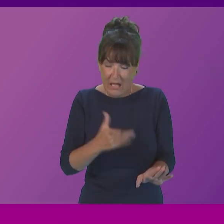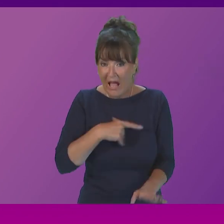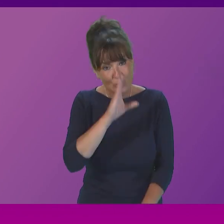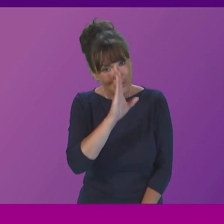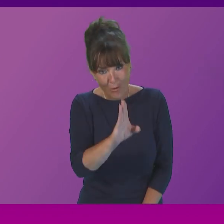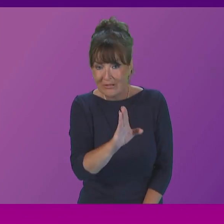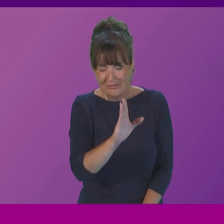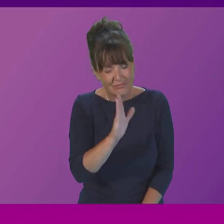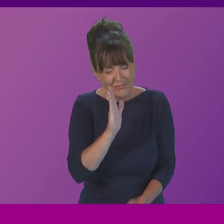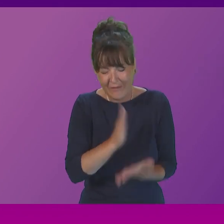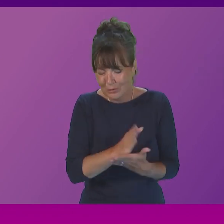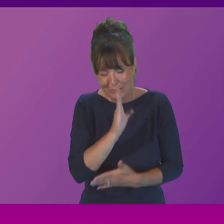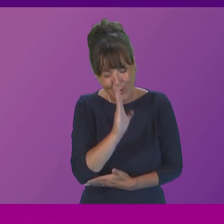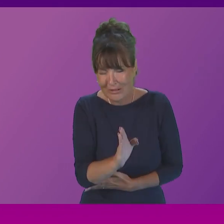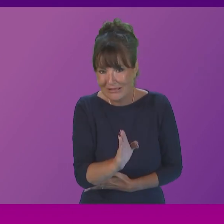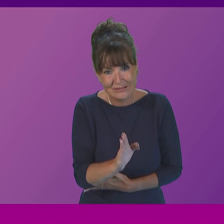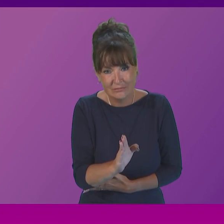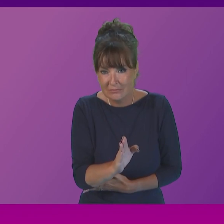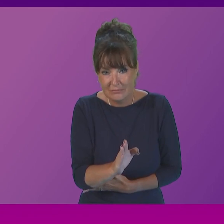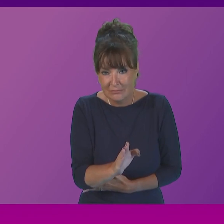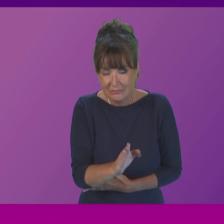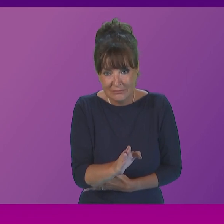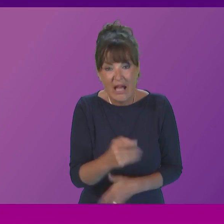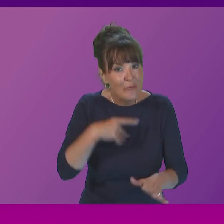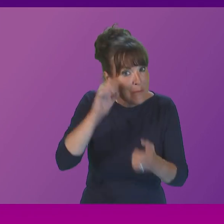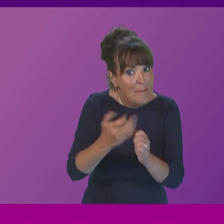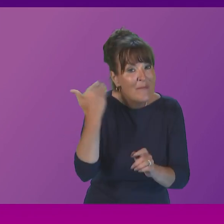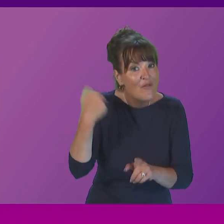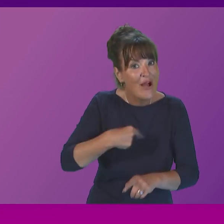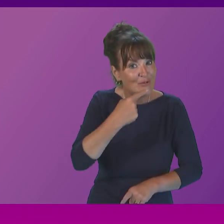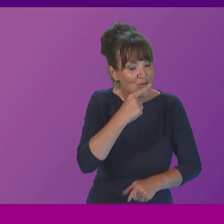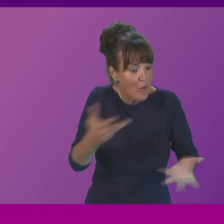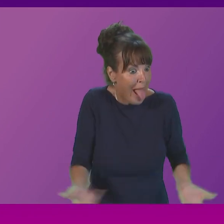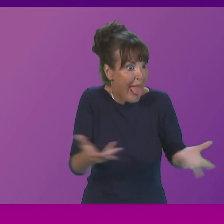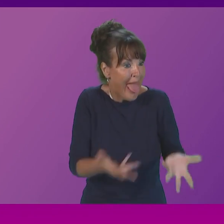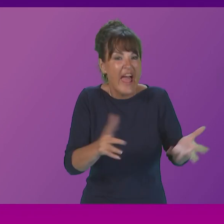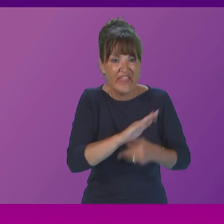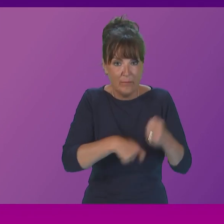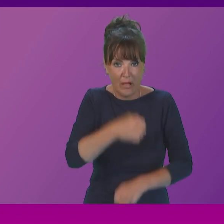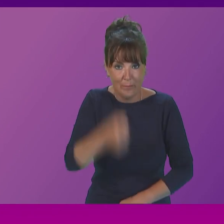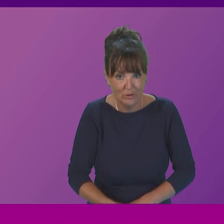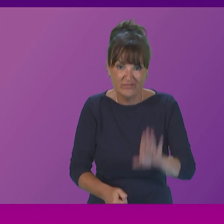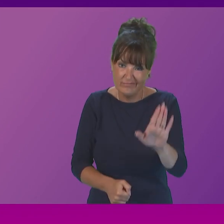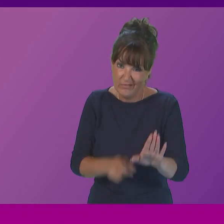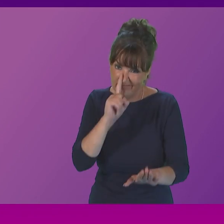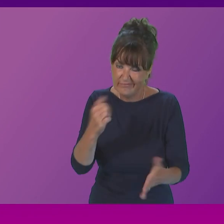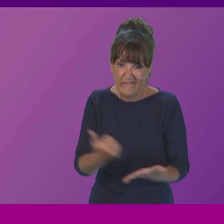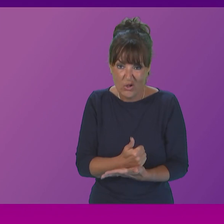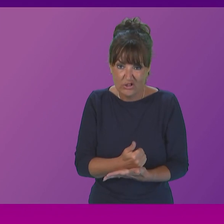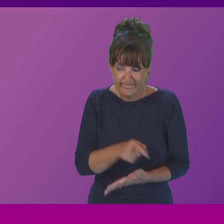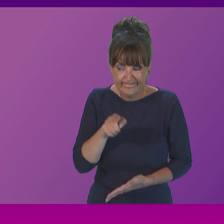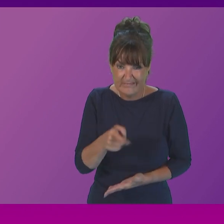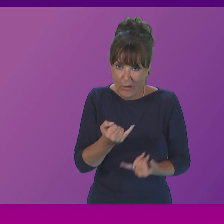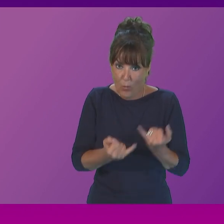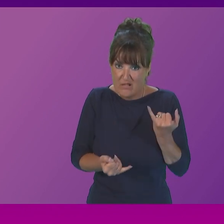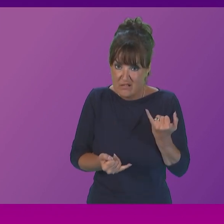be honest, and I said I'd let you drop and then I'll help you rise. I will do that, I promise. But unfortunately, that is on the